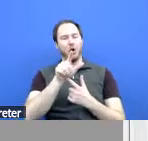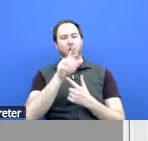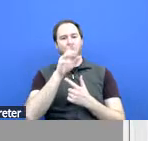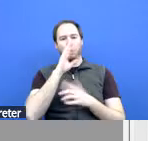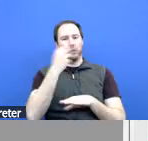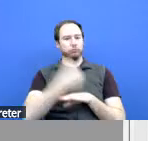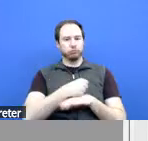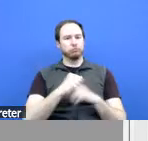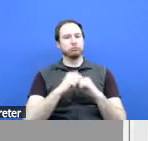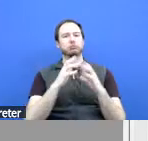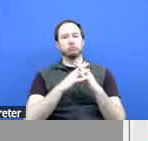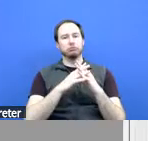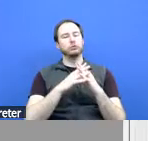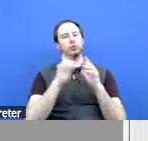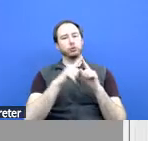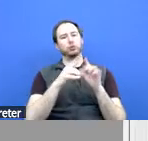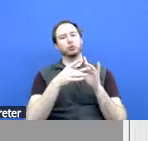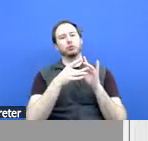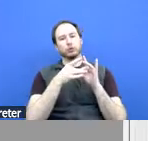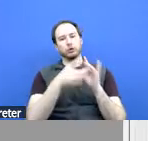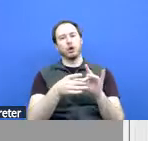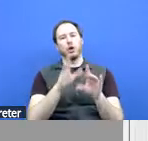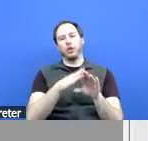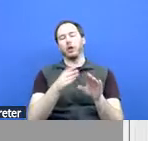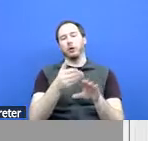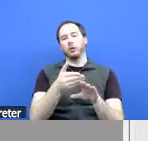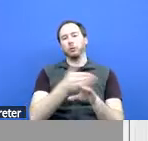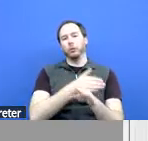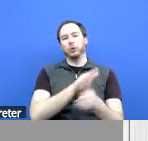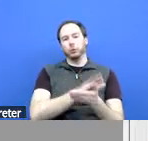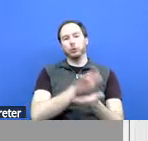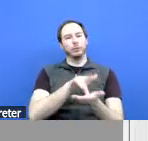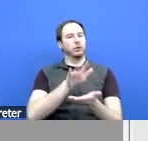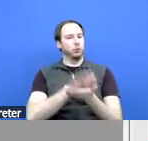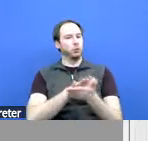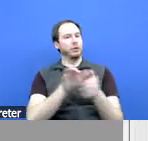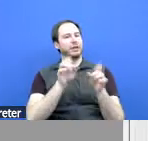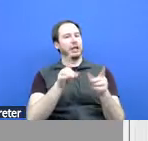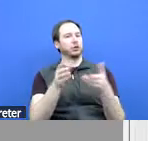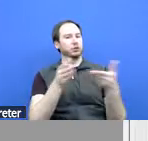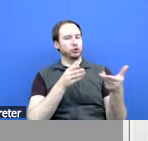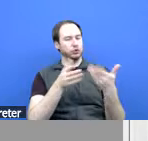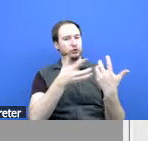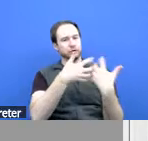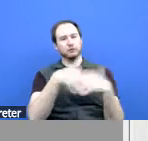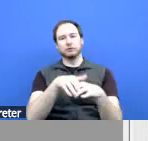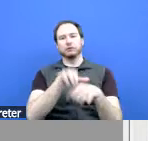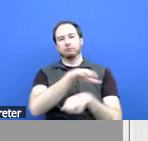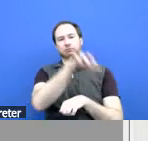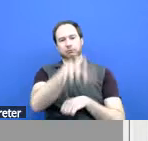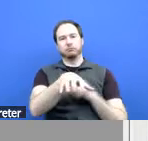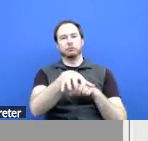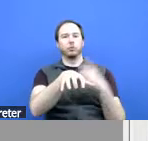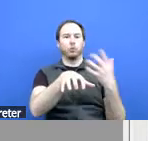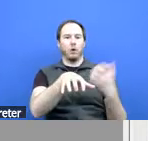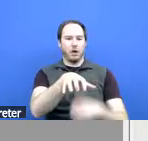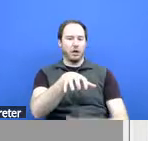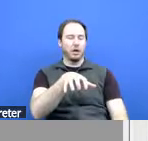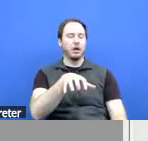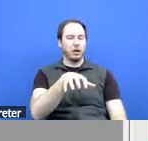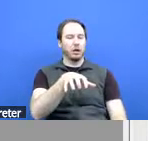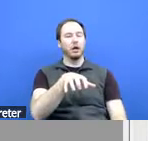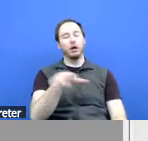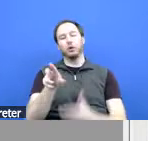to consolidate their preschool and middle school educational services in one central location.